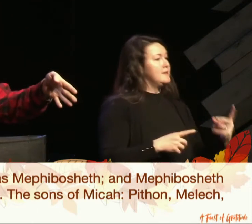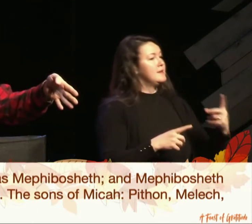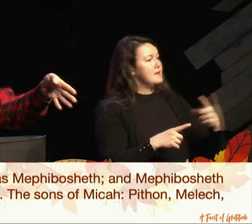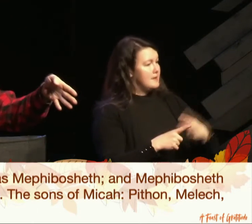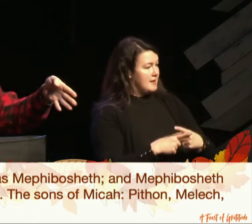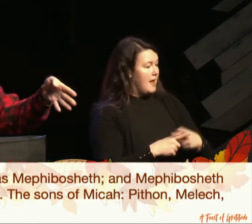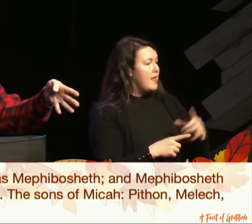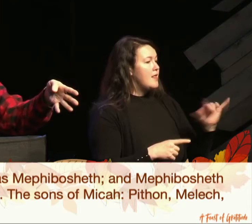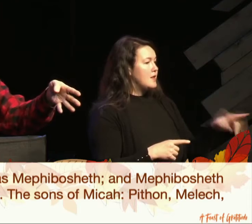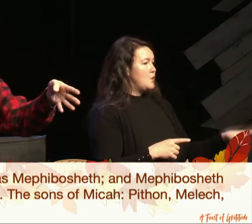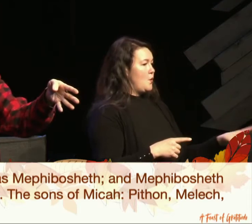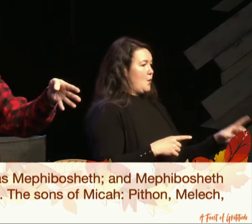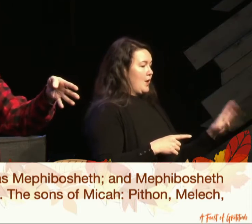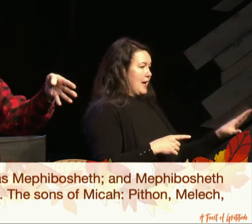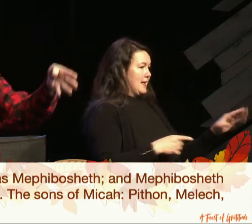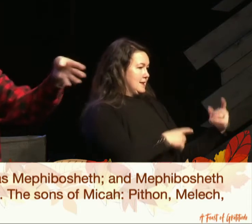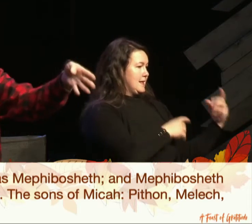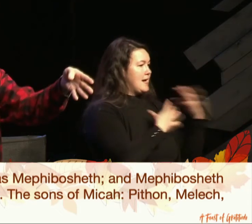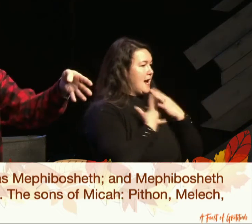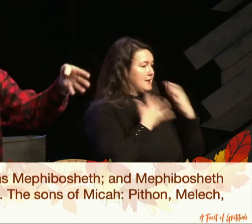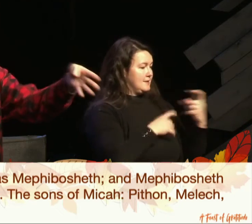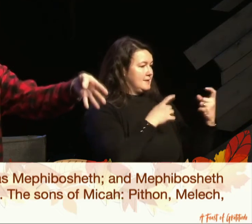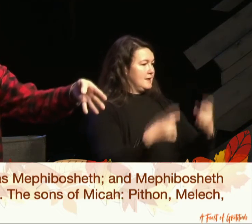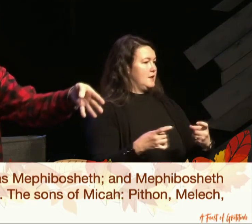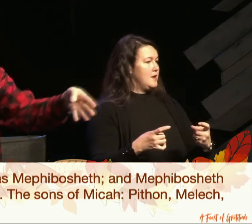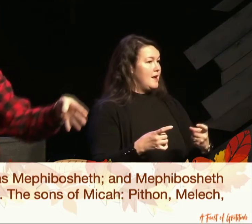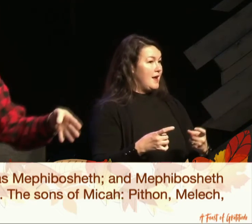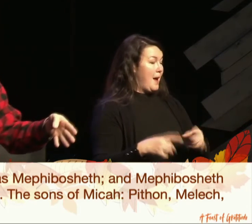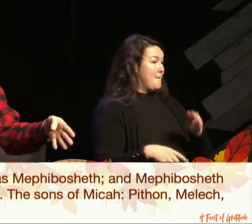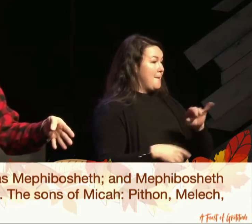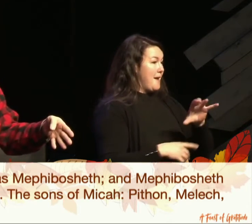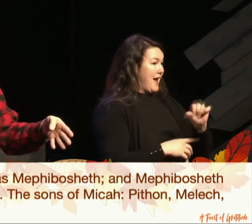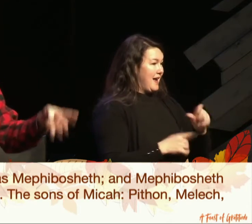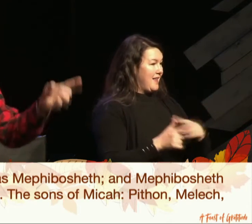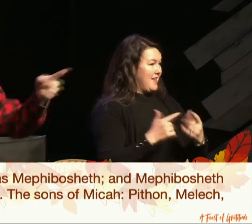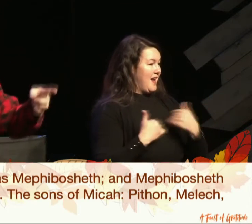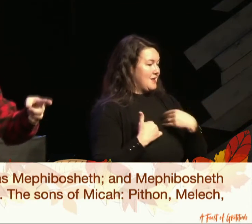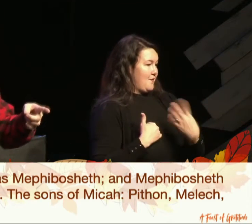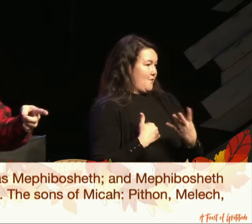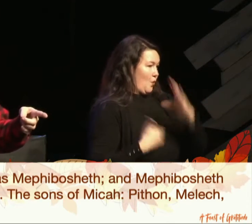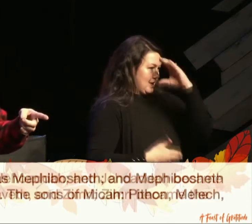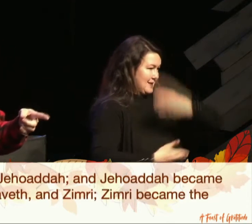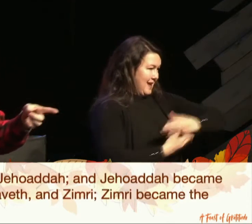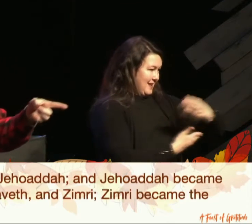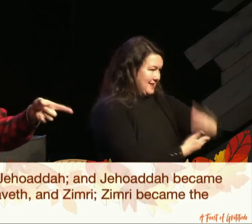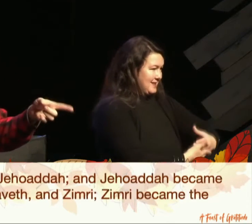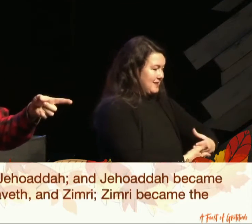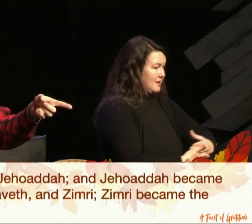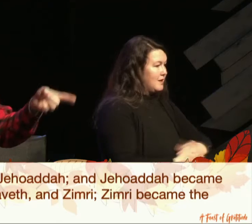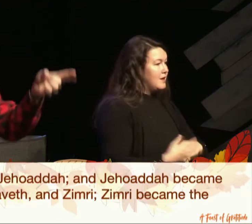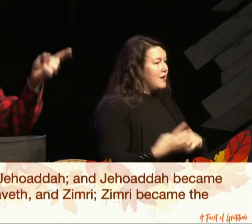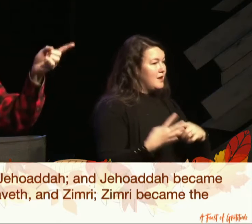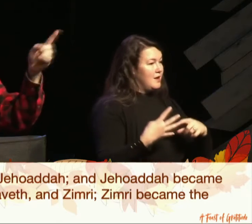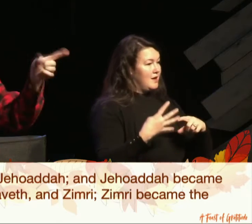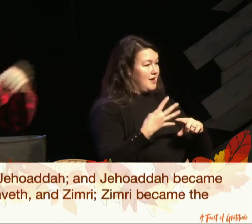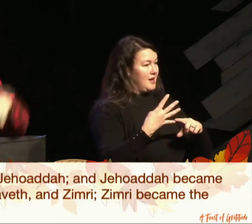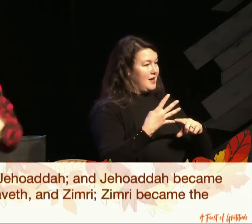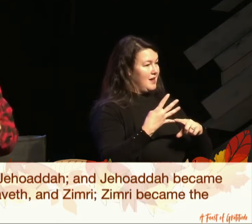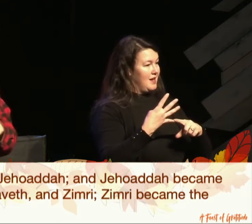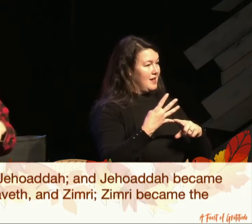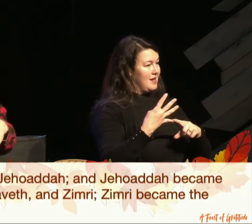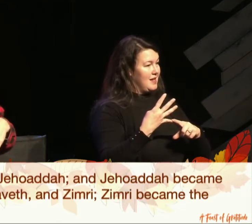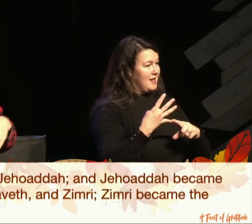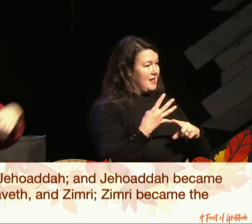kindness intersects the timeline. But then Micah has 4 sons. And one of those sons, it says, became the father of